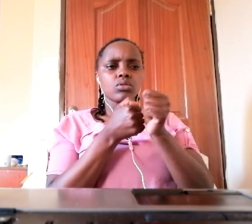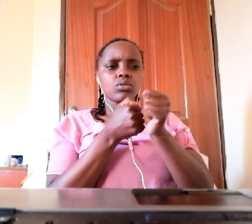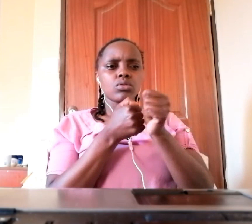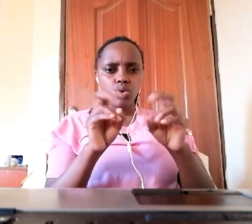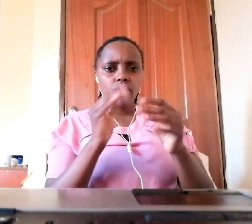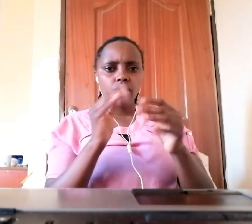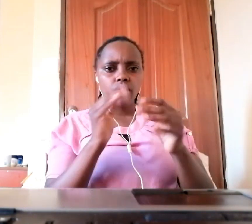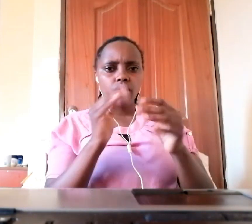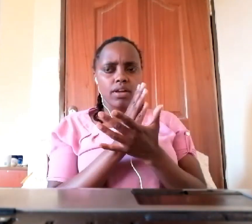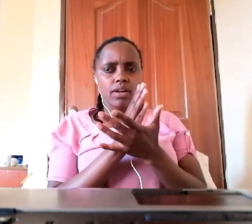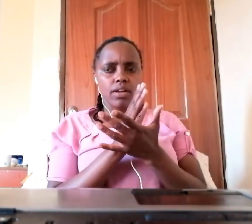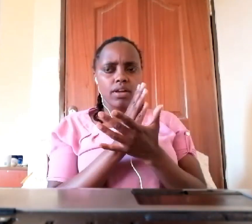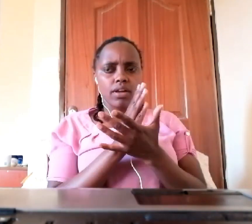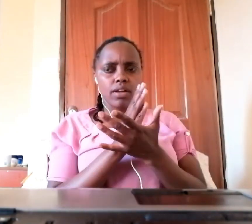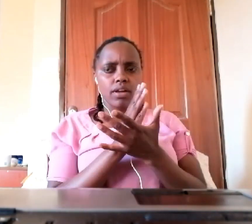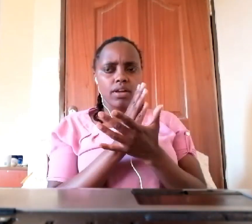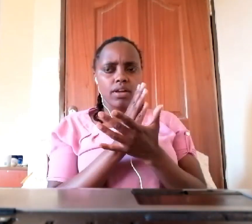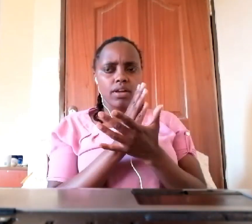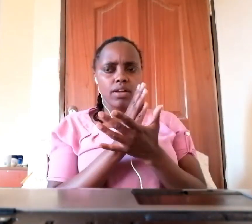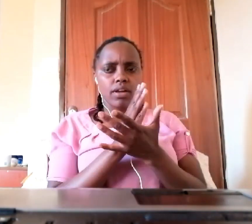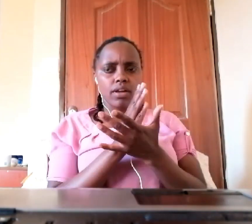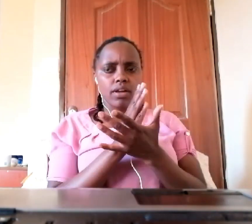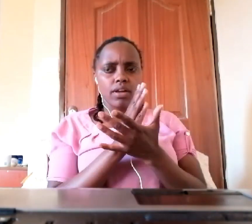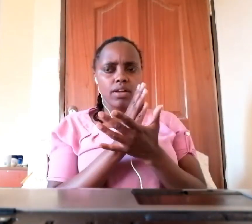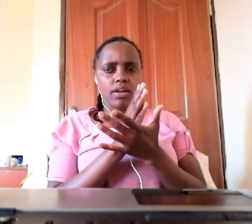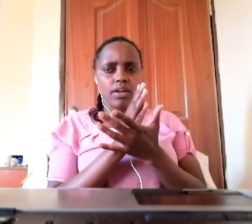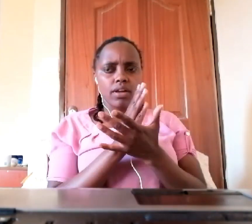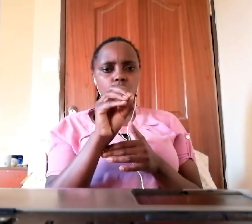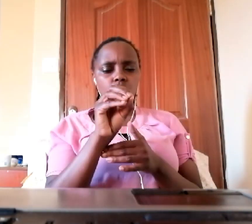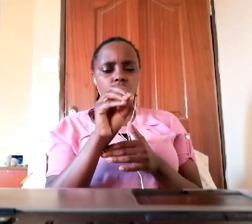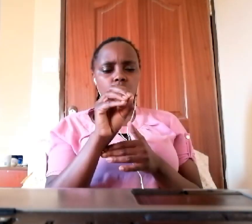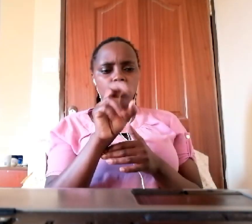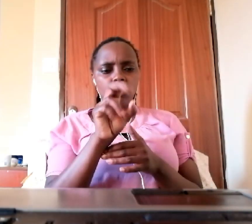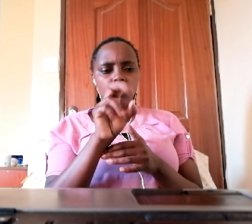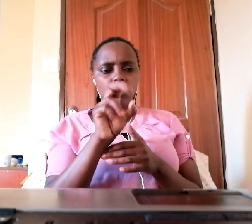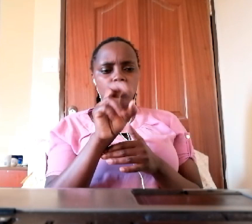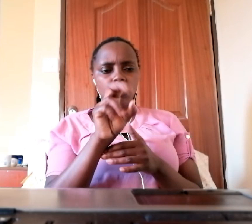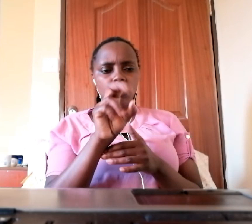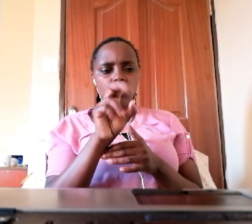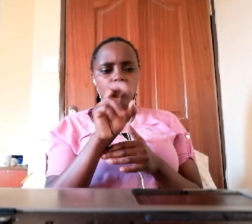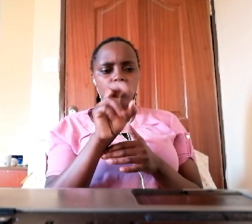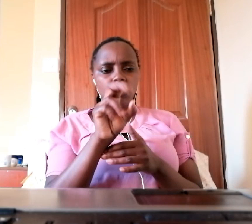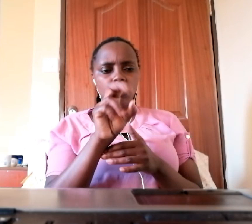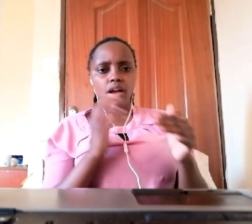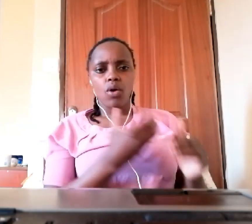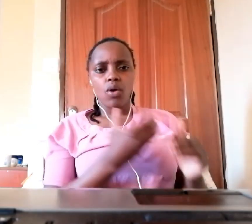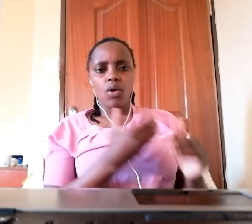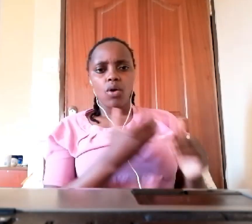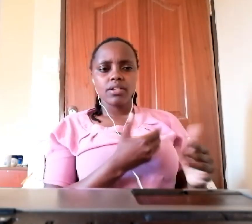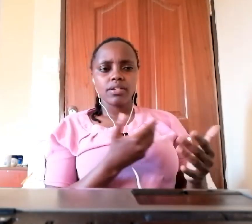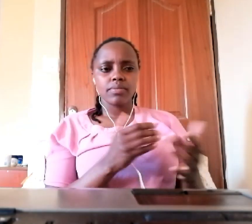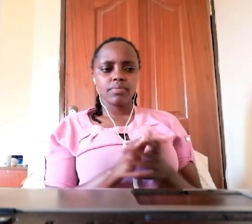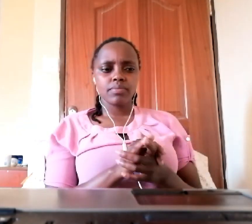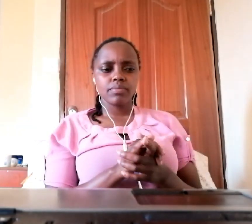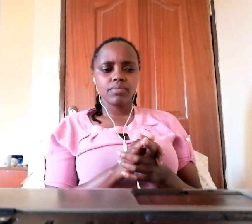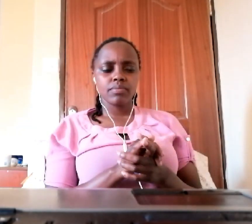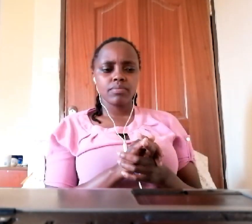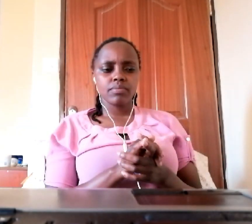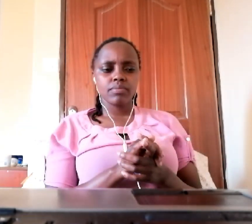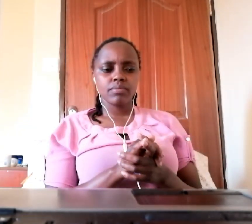that CSOs with observers that's before the committee can actually submit in addition